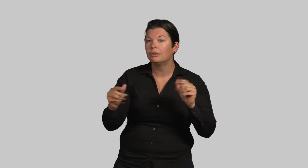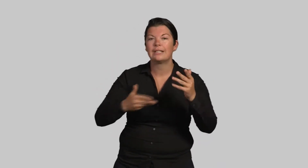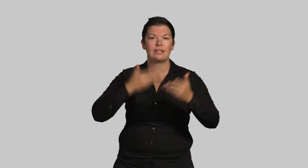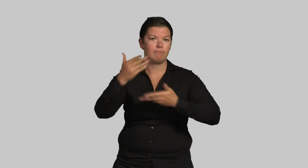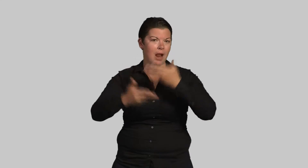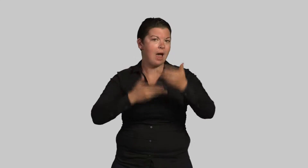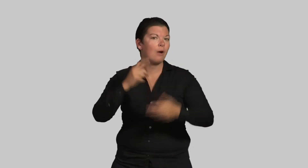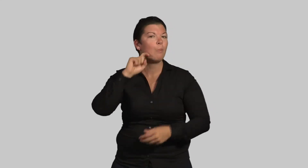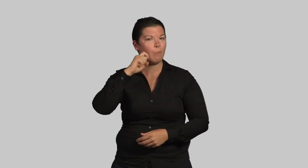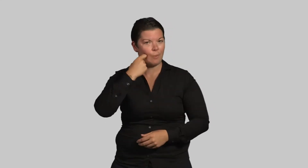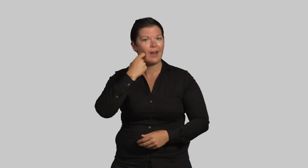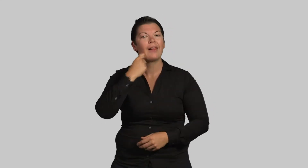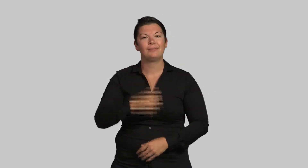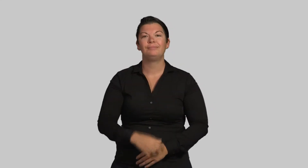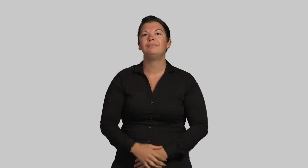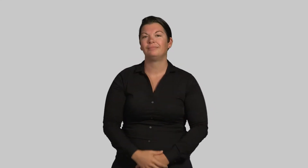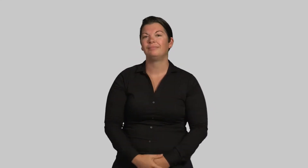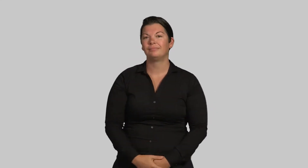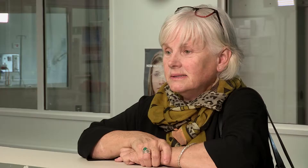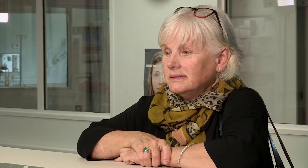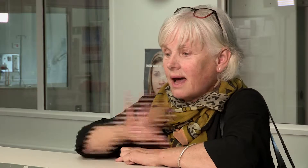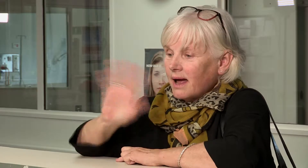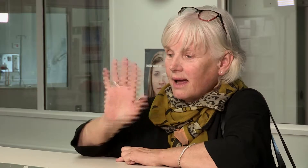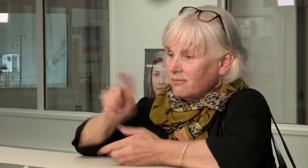I will explain what will happen when you arrive.